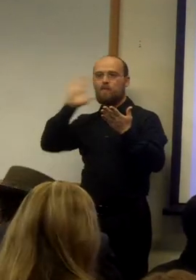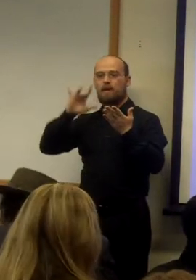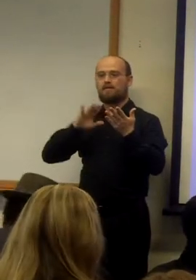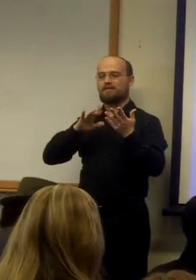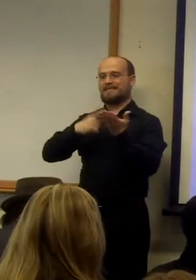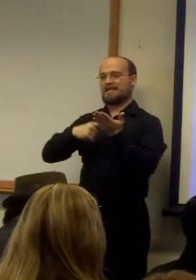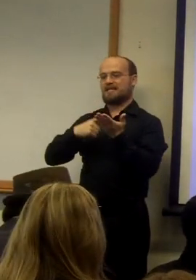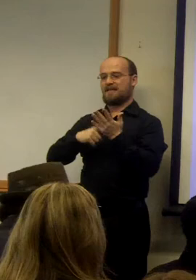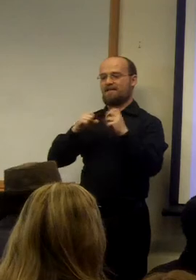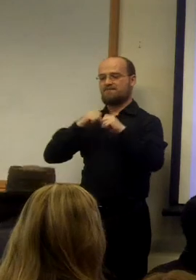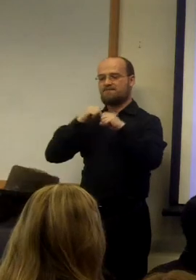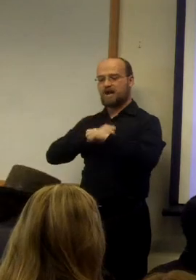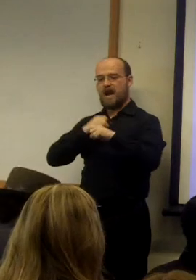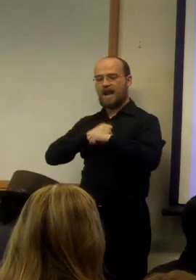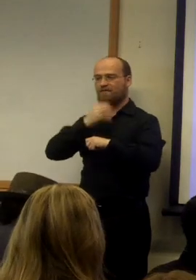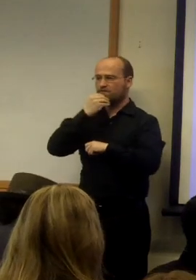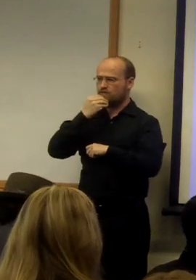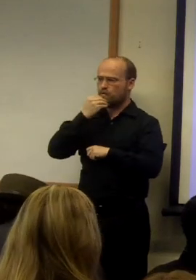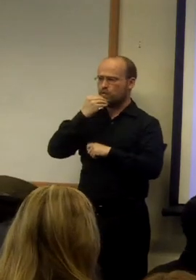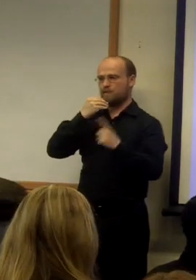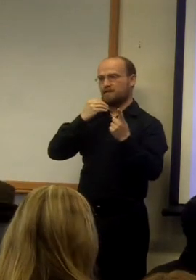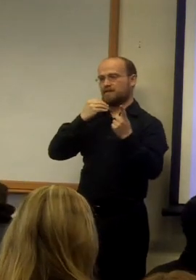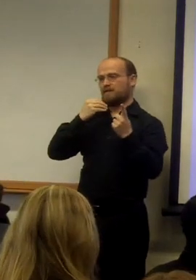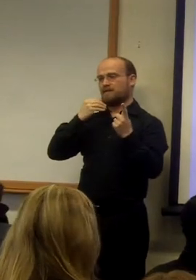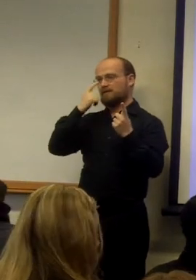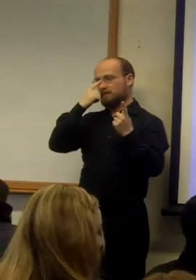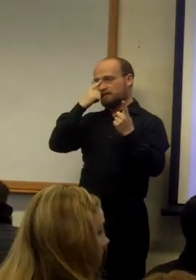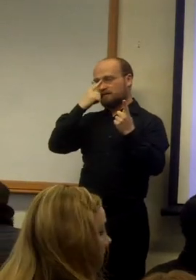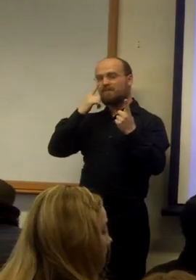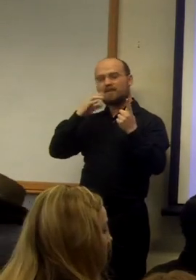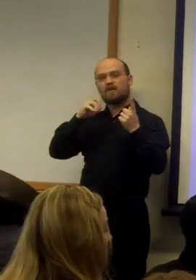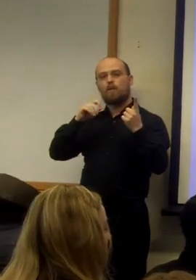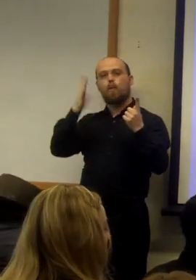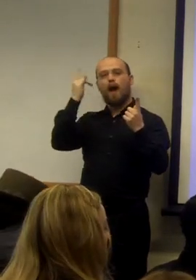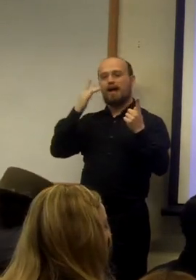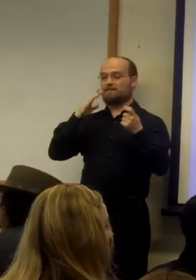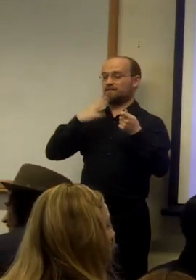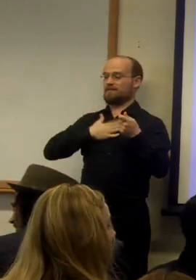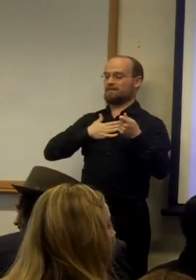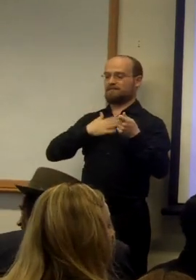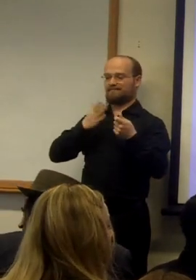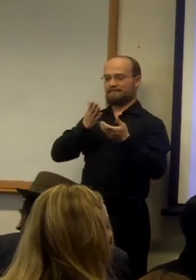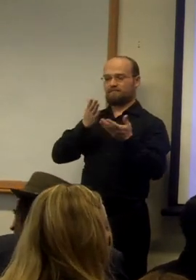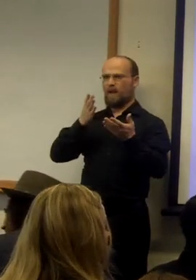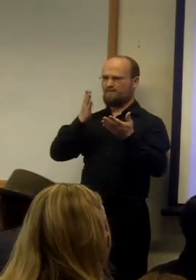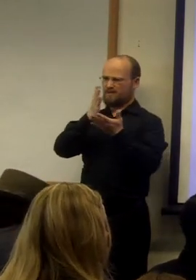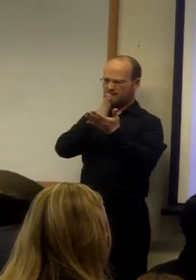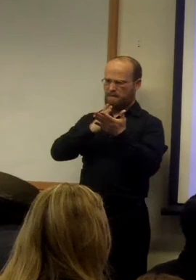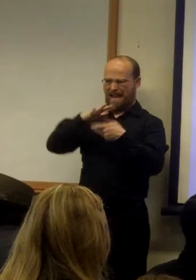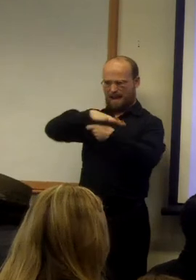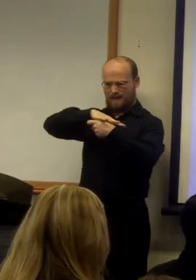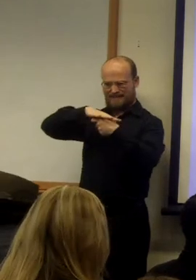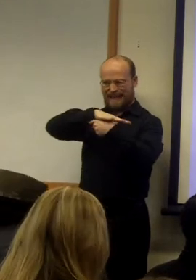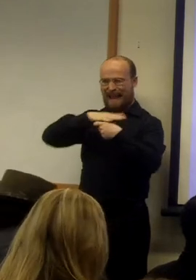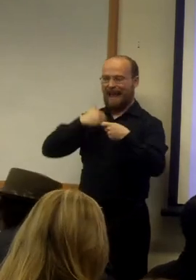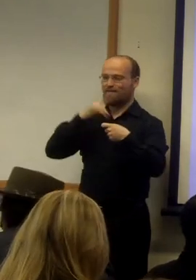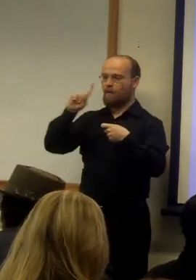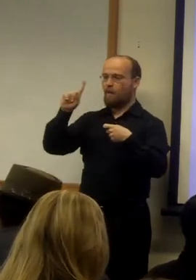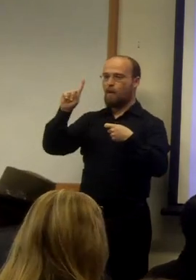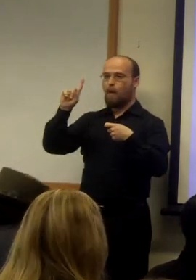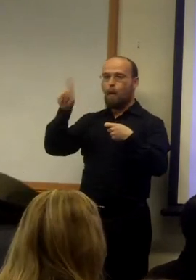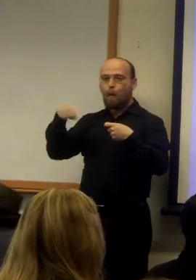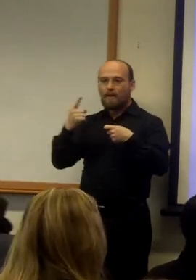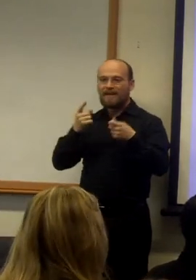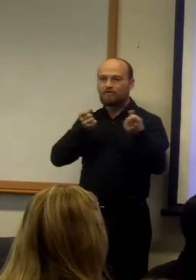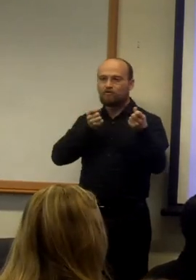lack access to fresh food? Why do some neighborhoods only have drive-in restaurants? Okay, that's